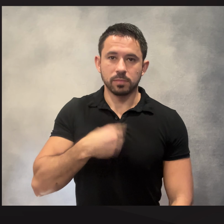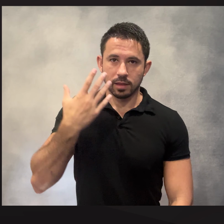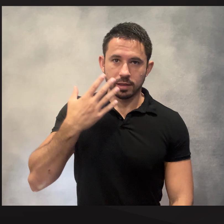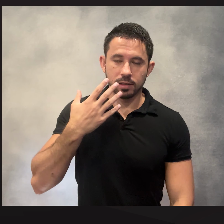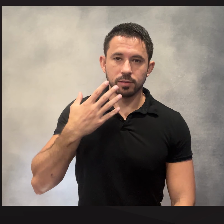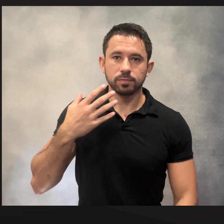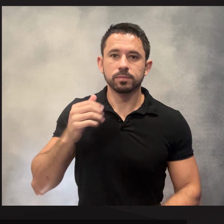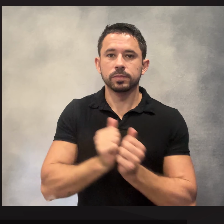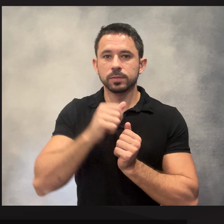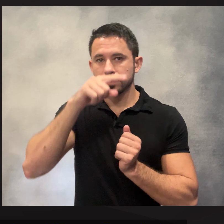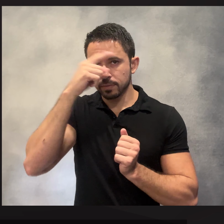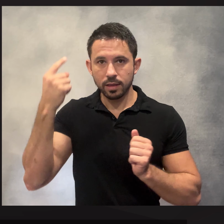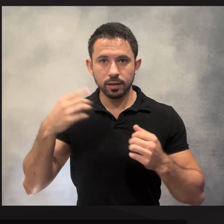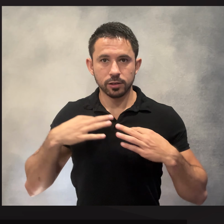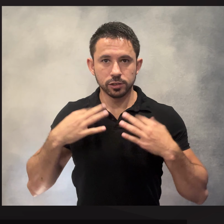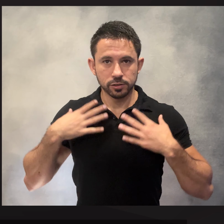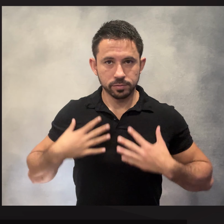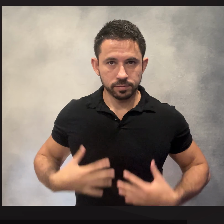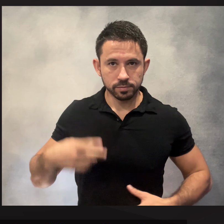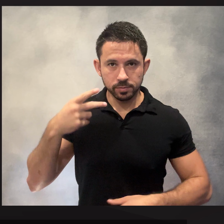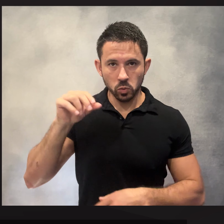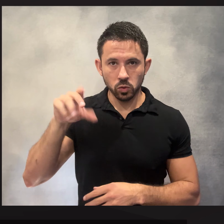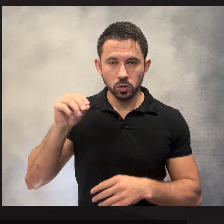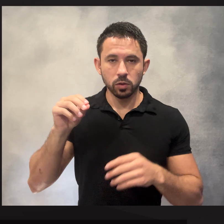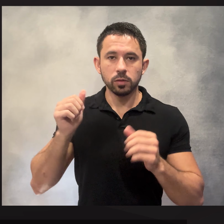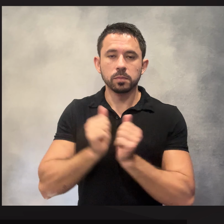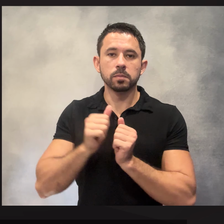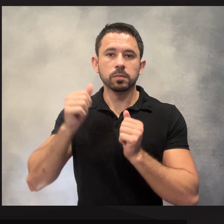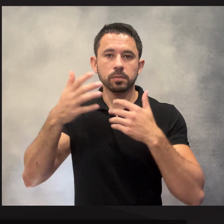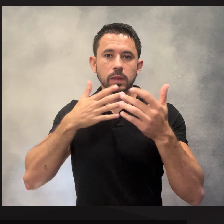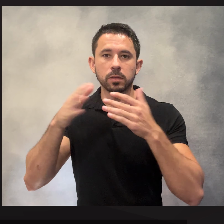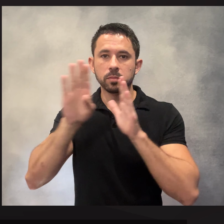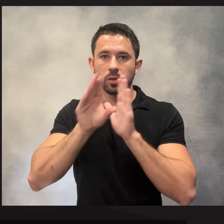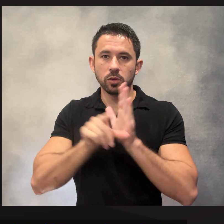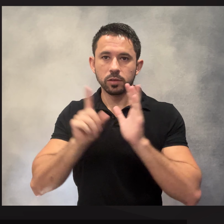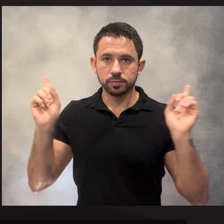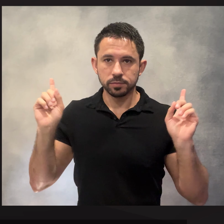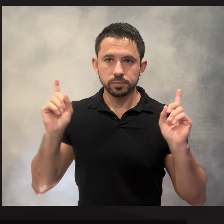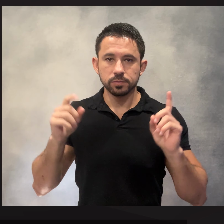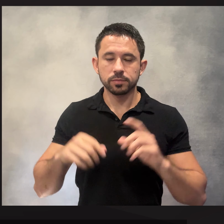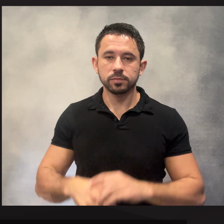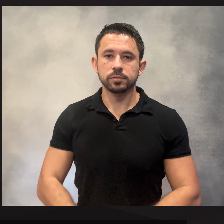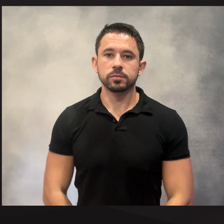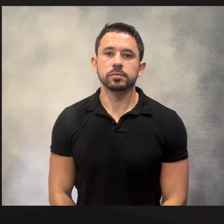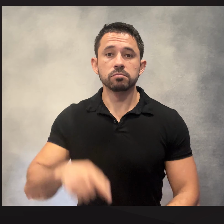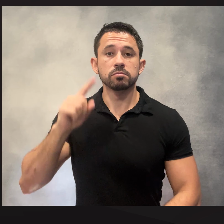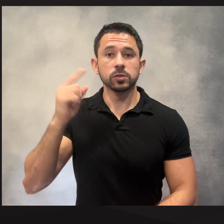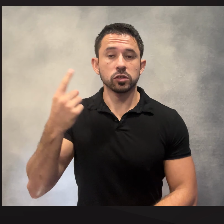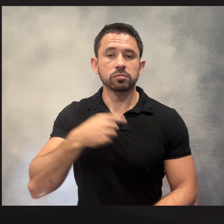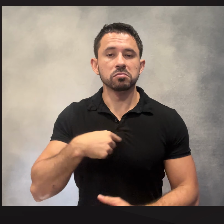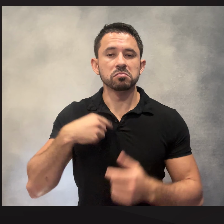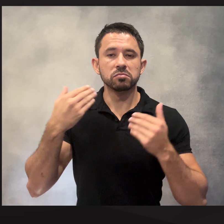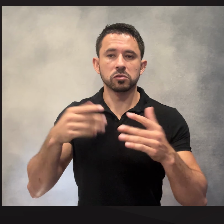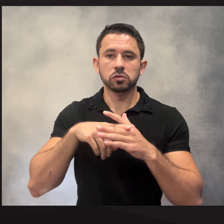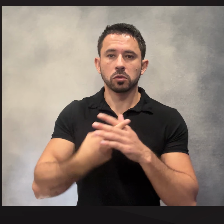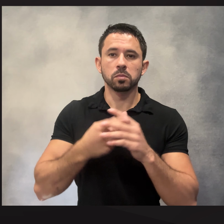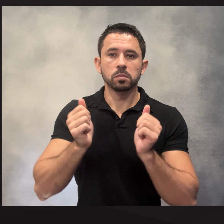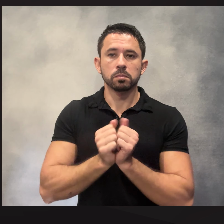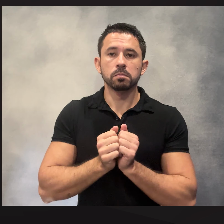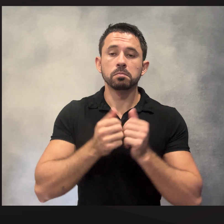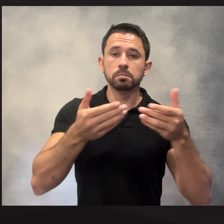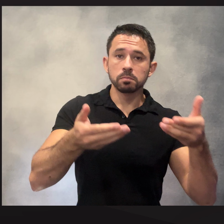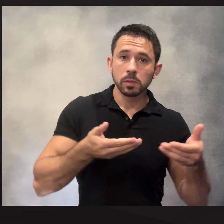Caucasian. I'm currently wearing a black polo t-shirt as well as signing in front of a gray background. First, we'll